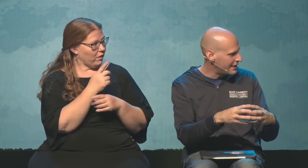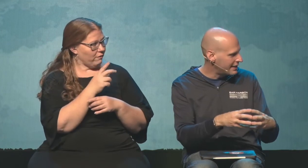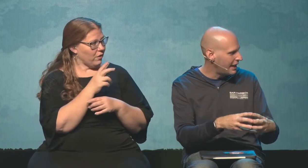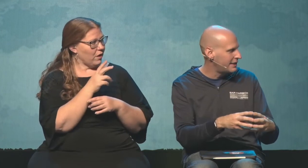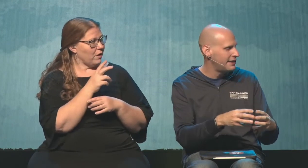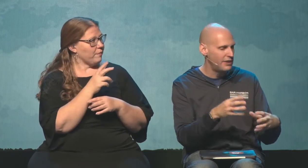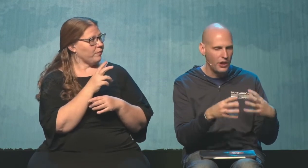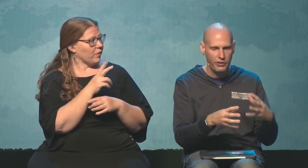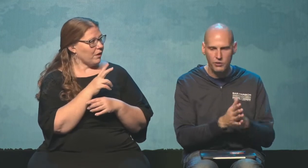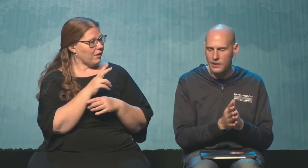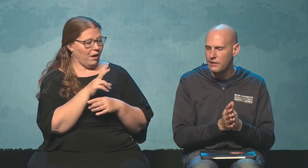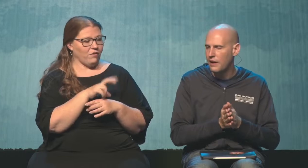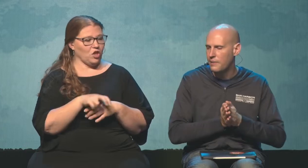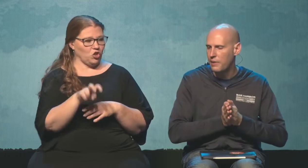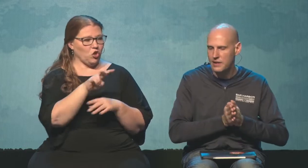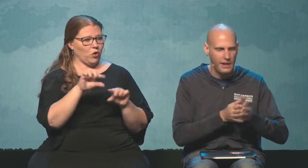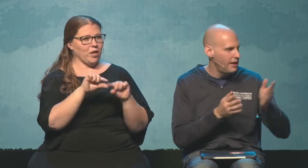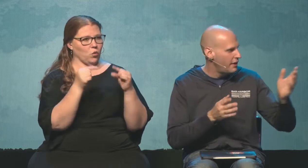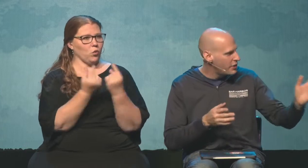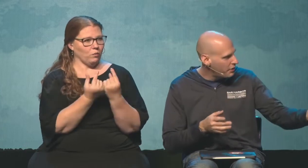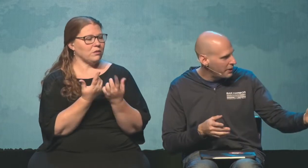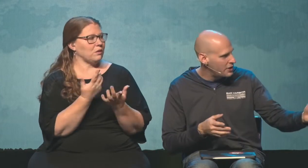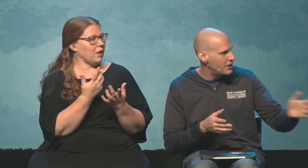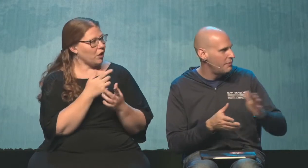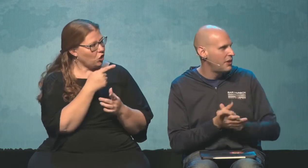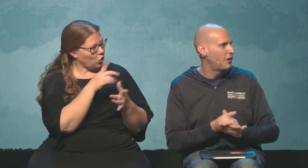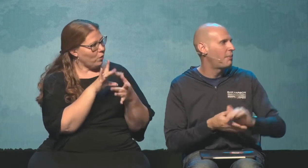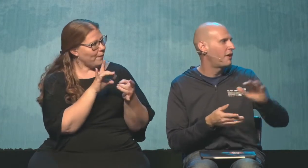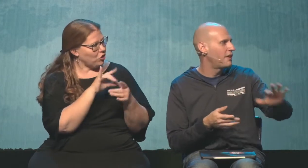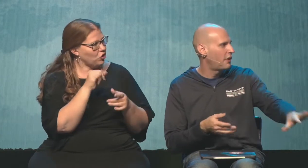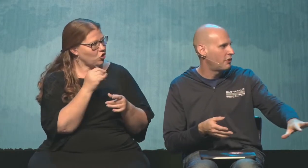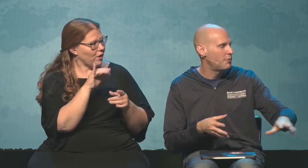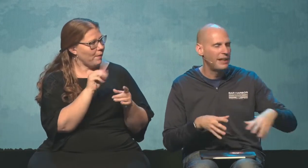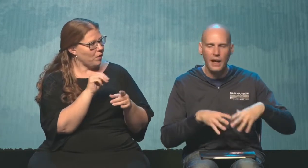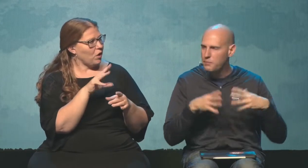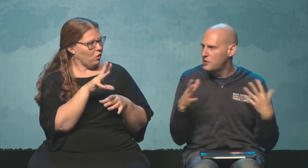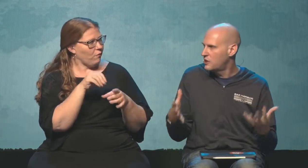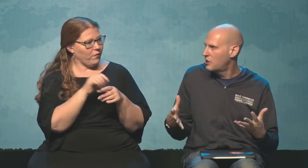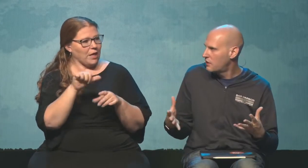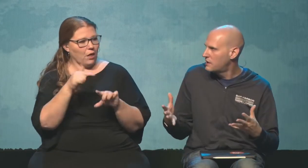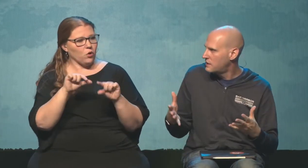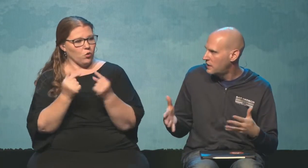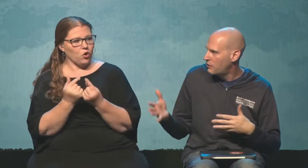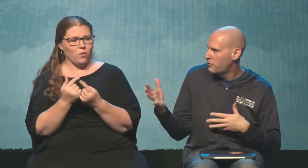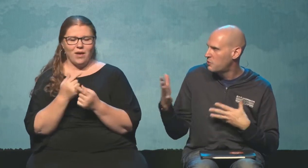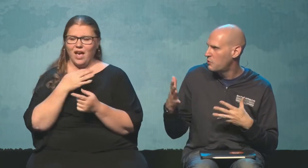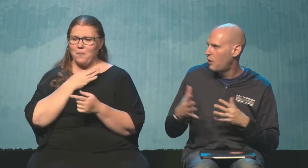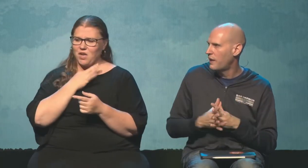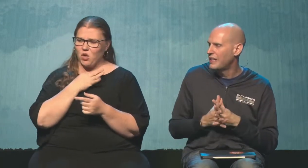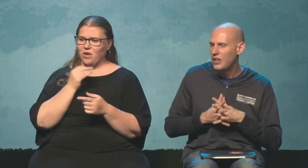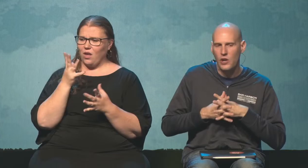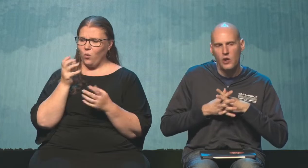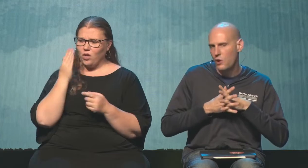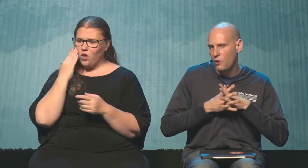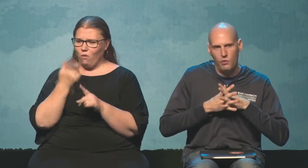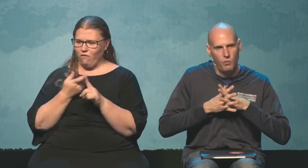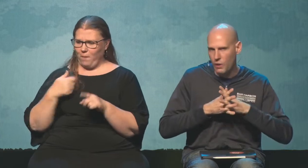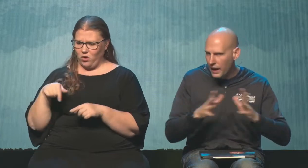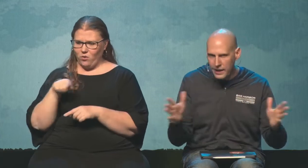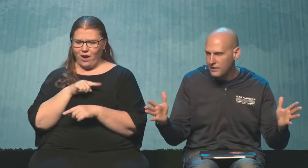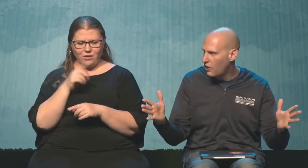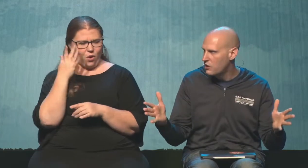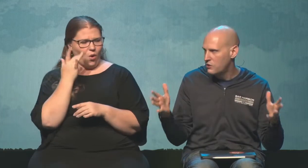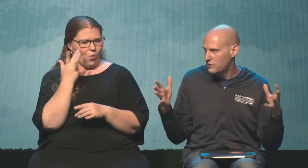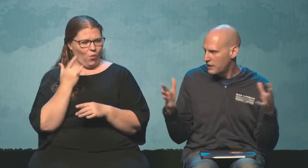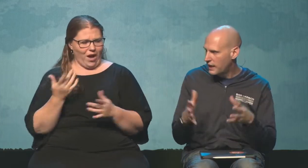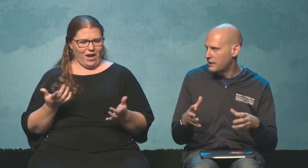that discussed and thought through it. You had mentioned, Jim, that you're a part of another group. Like, I'm just curious to hear from you all, like,